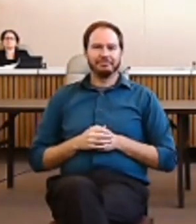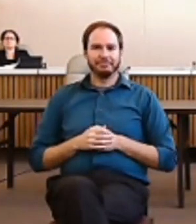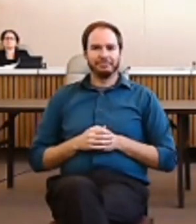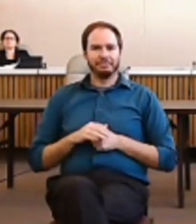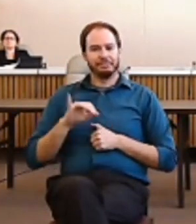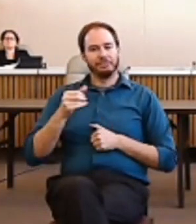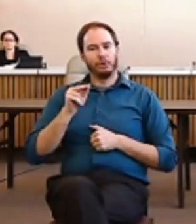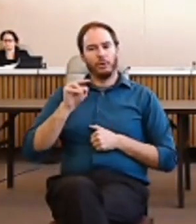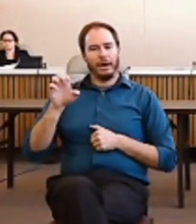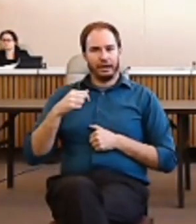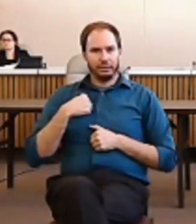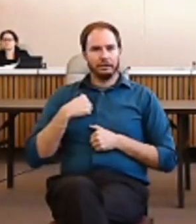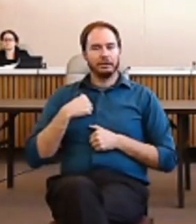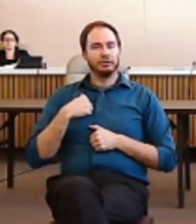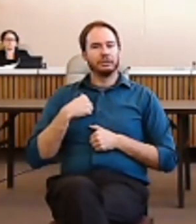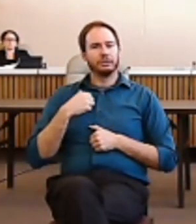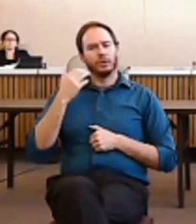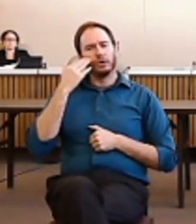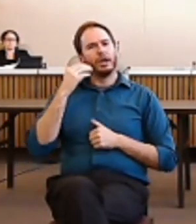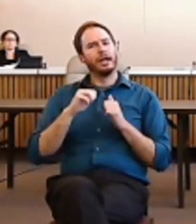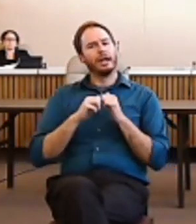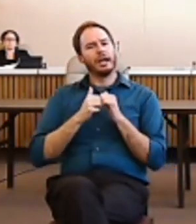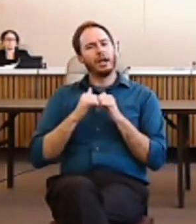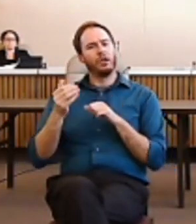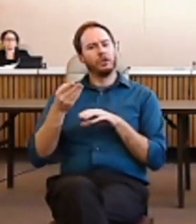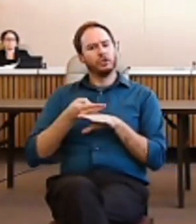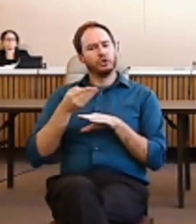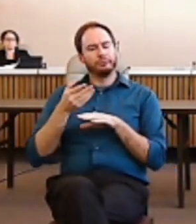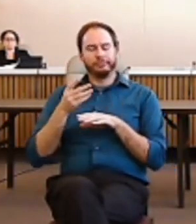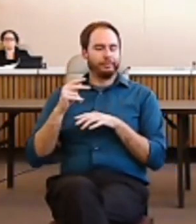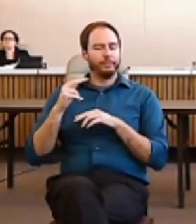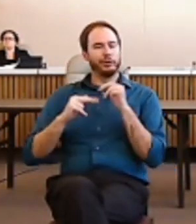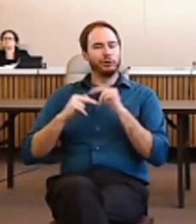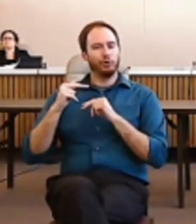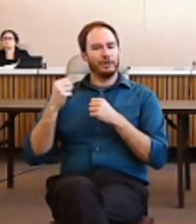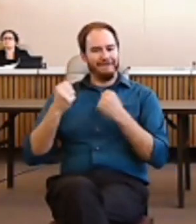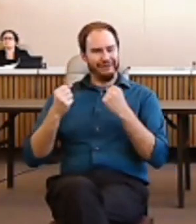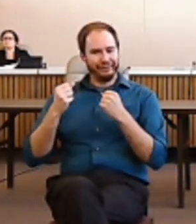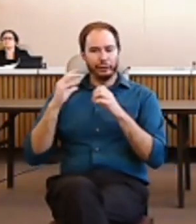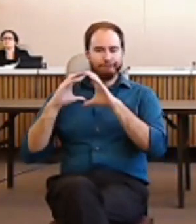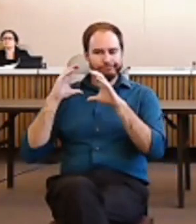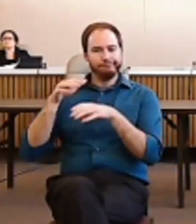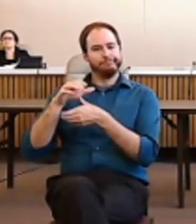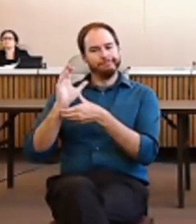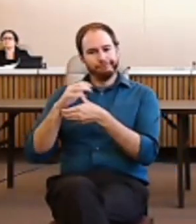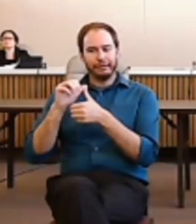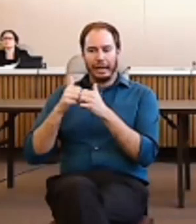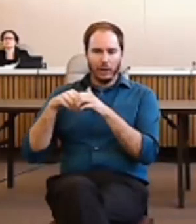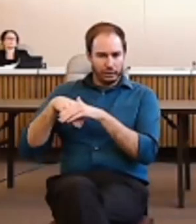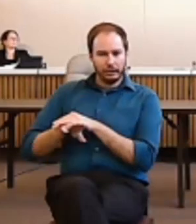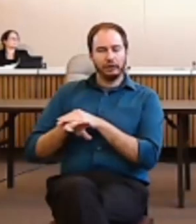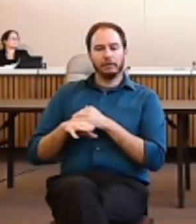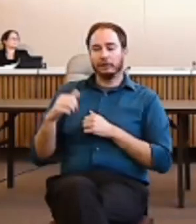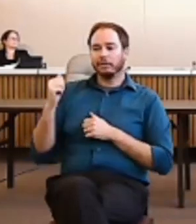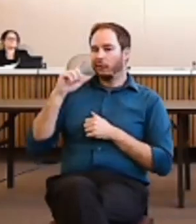I'm Joanne, and I just want to know, how are the construction vehicles going to get back there to start this project? They would be coming down